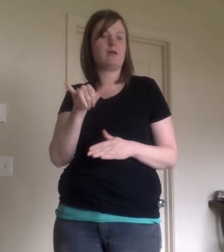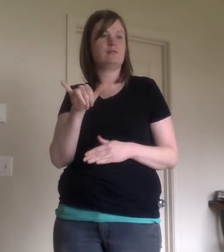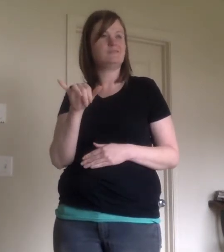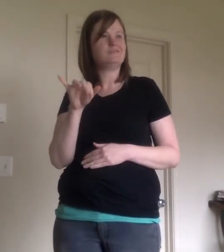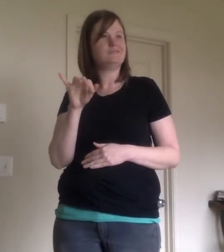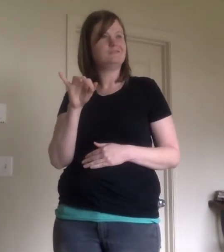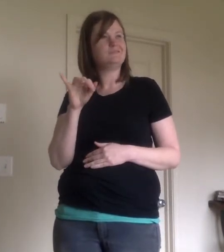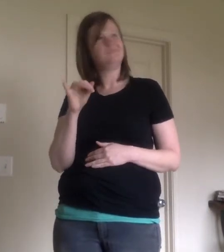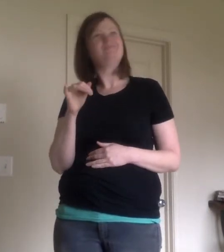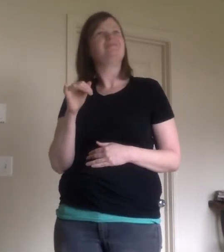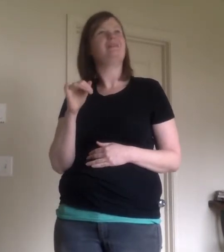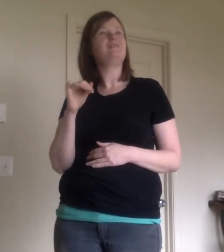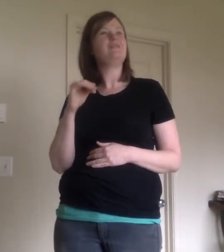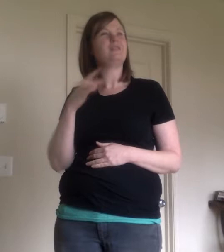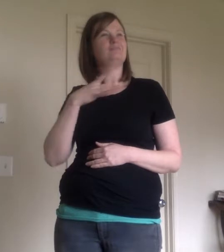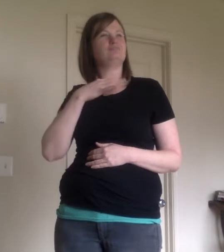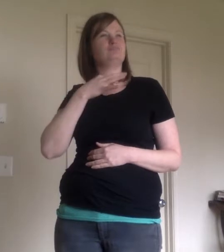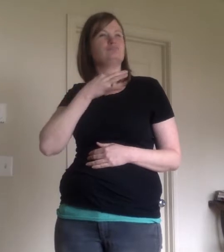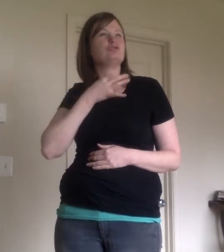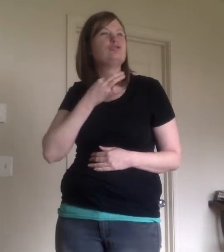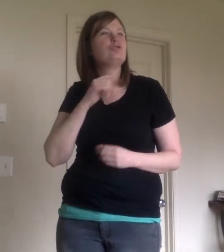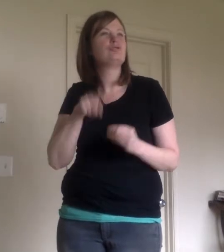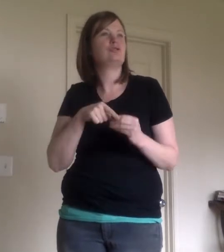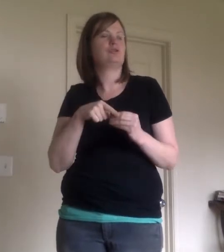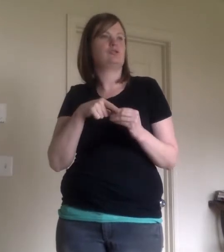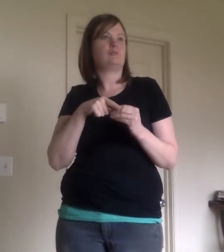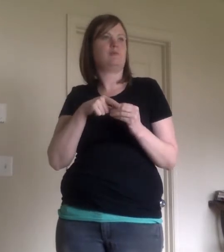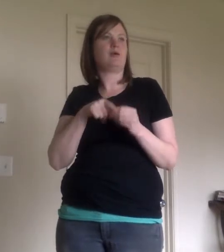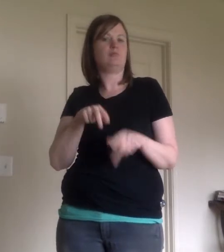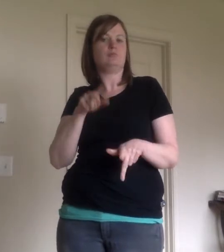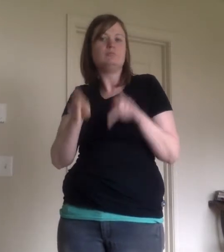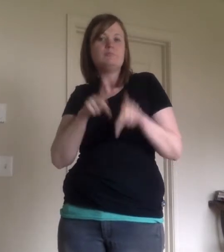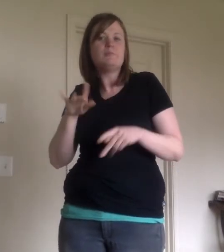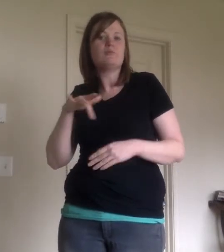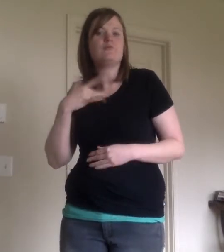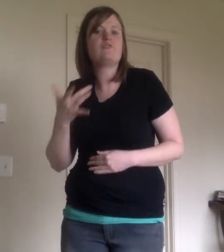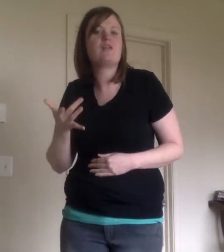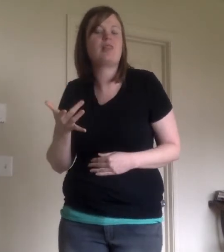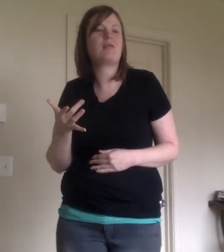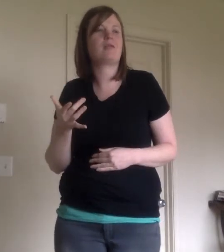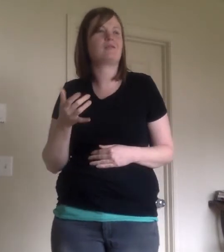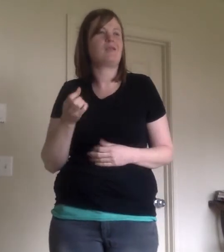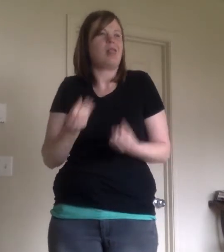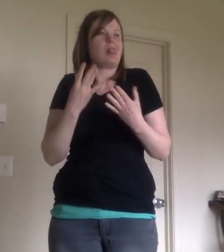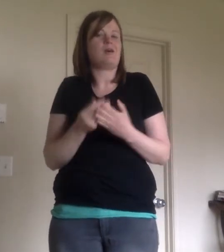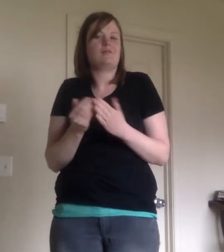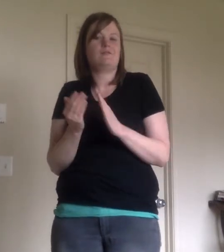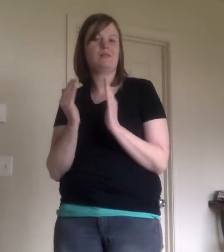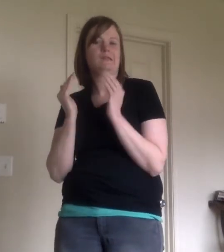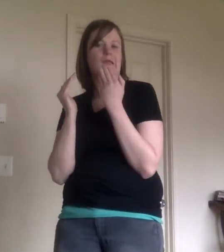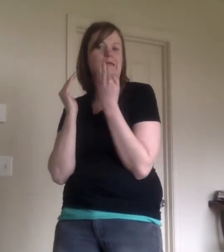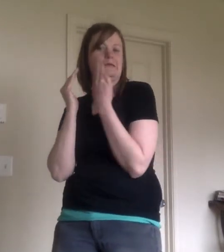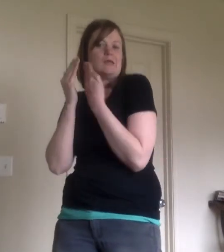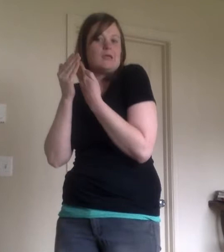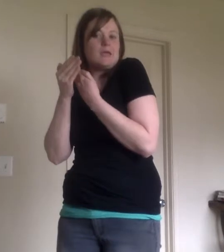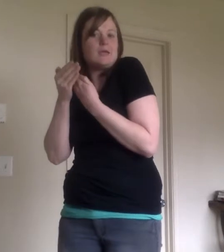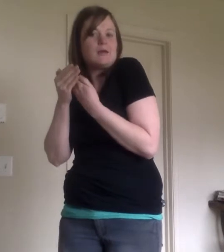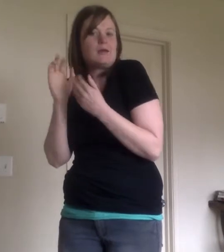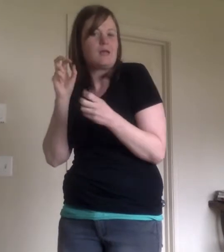and I feel like a lot of human emotion is subtle, and it's hidden behind the eyes, and in photography I find that I can